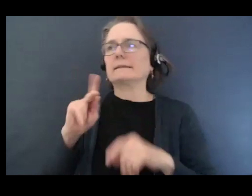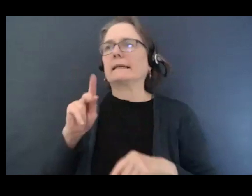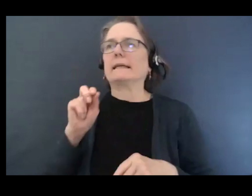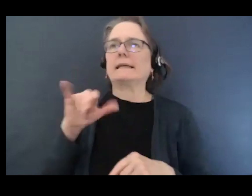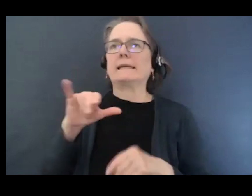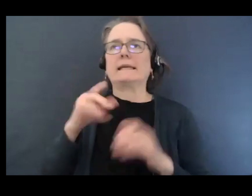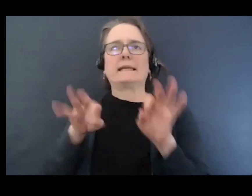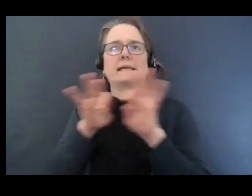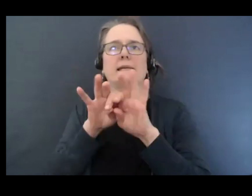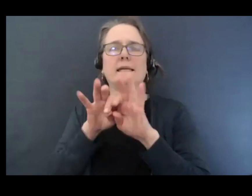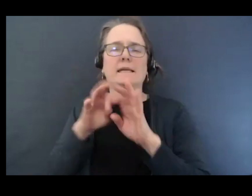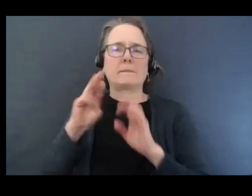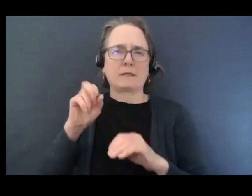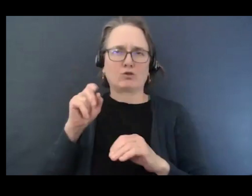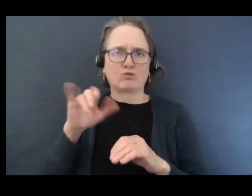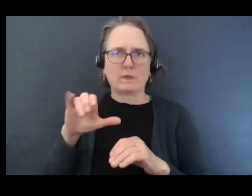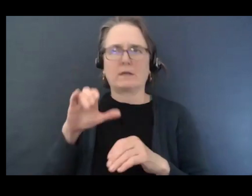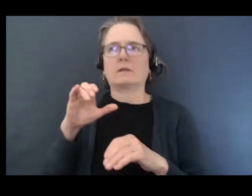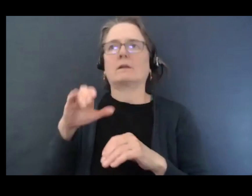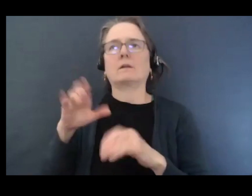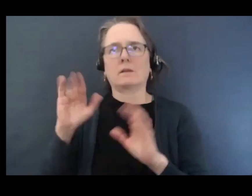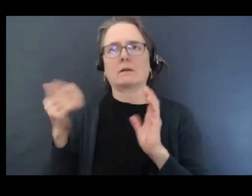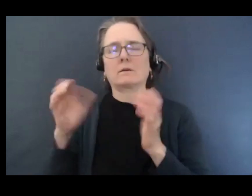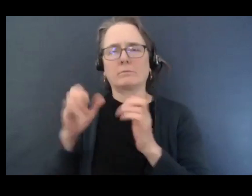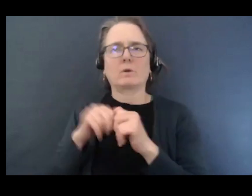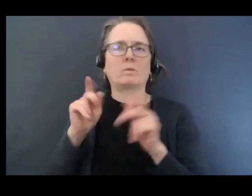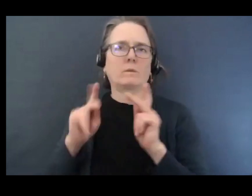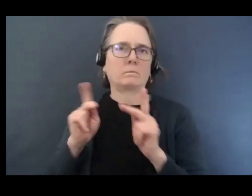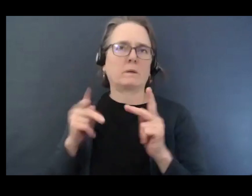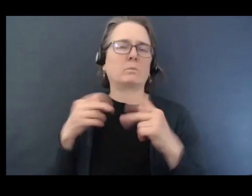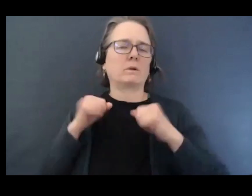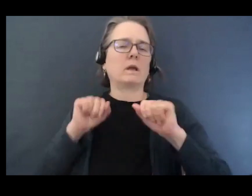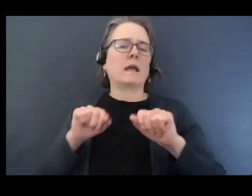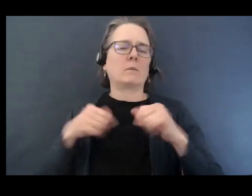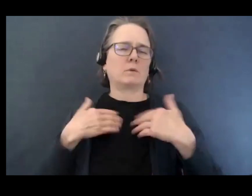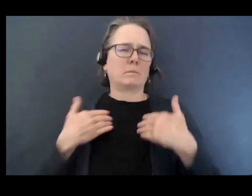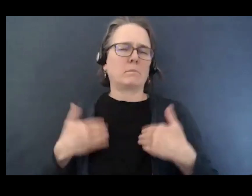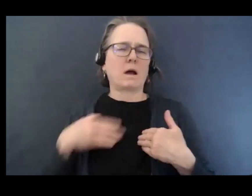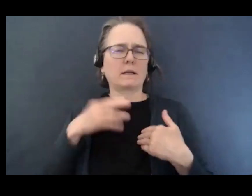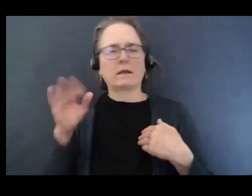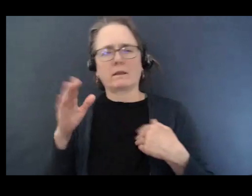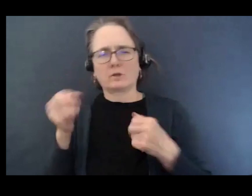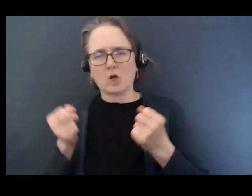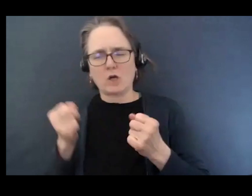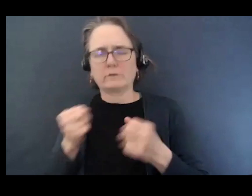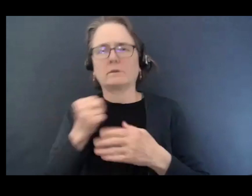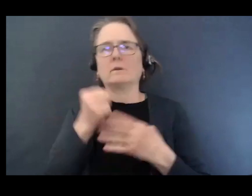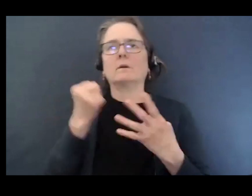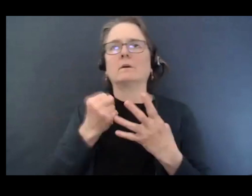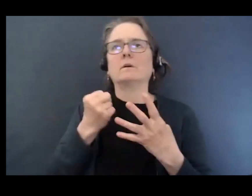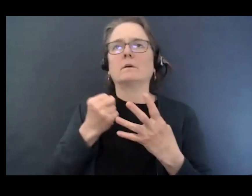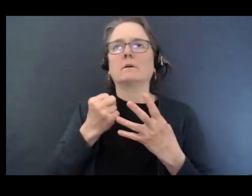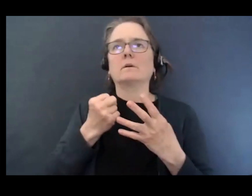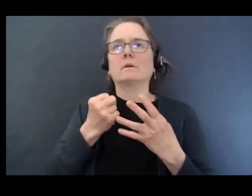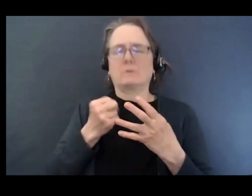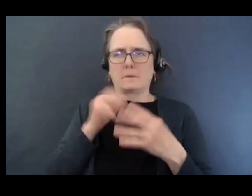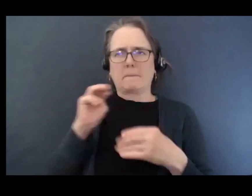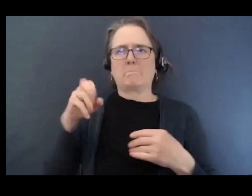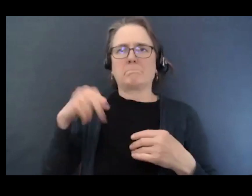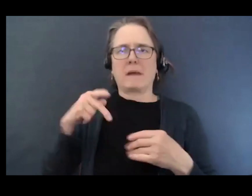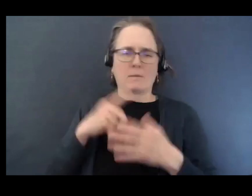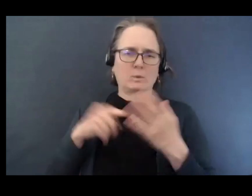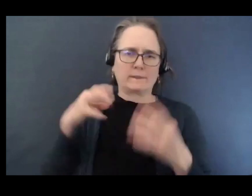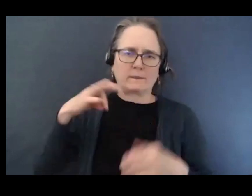own cars and are able-bodied. The third being the possible use of maps of the kind of contribution of